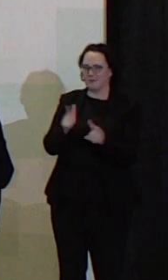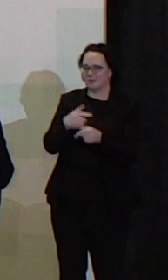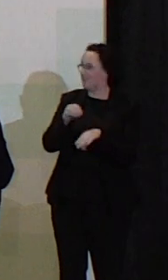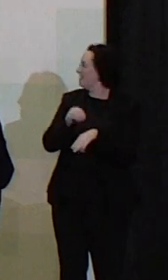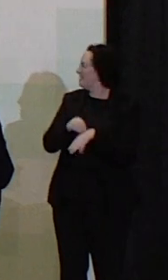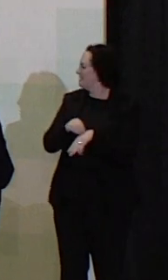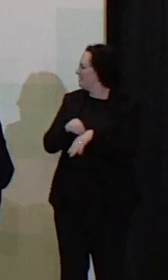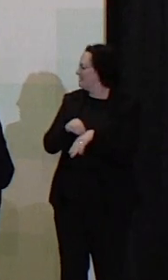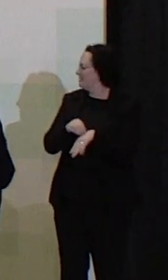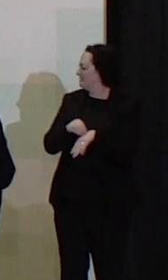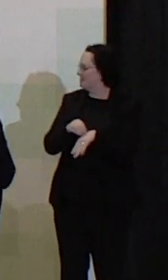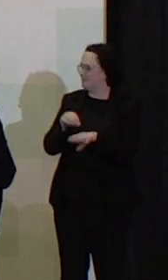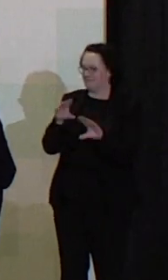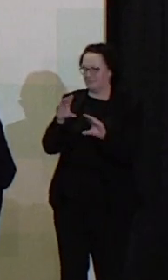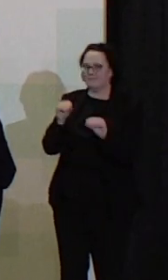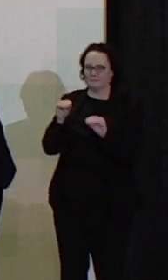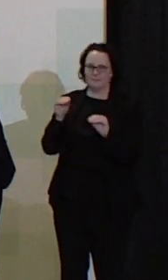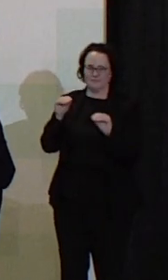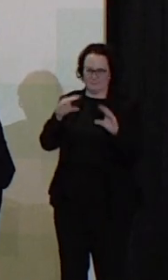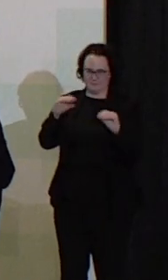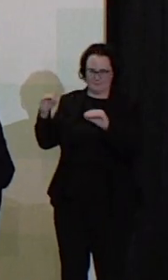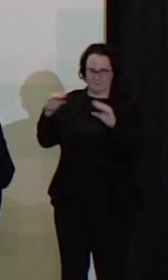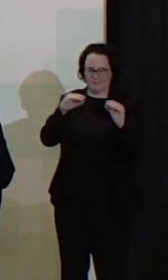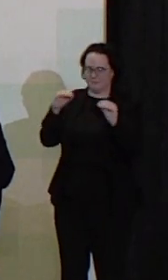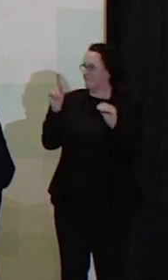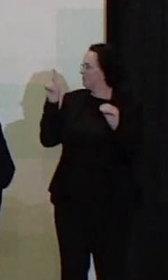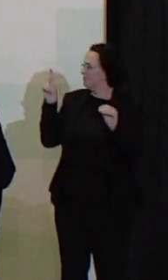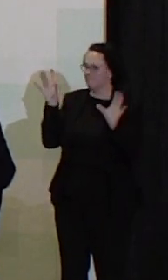Okay, Tom, the Constitution and family. Talk.